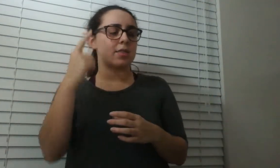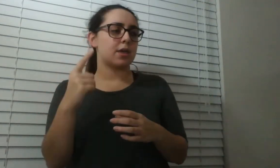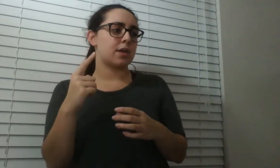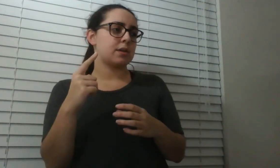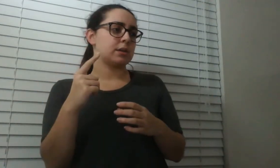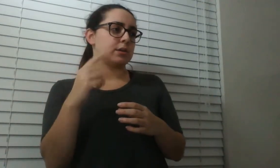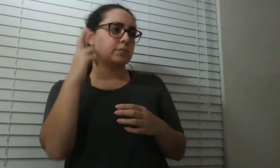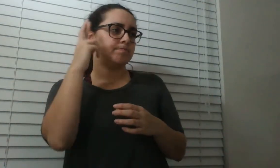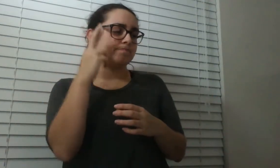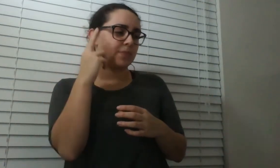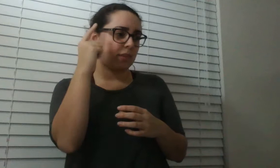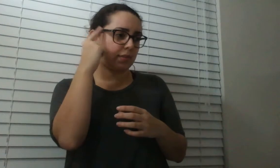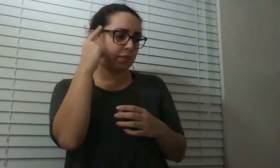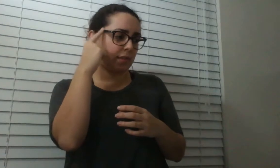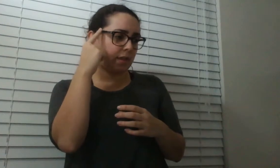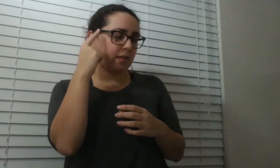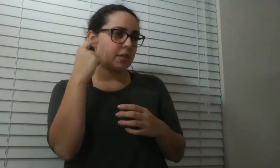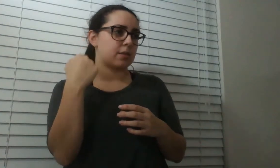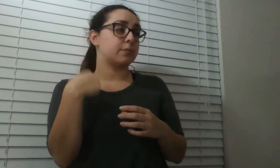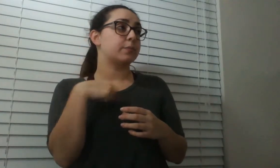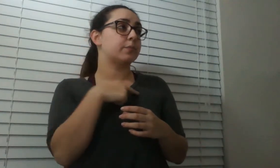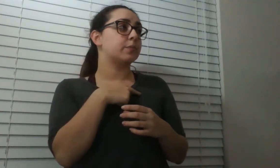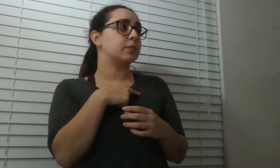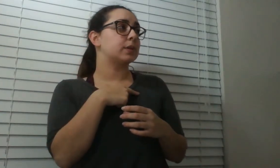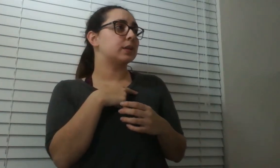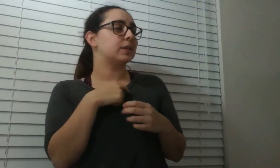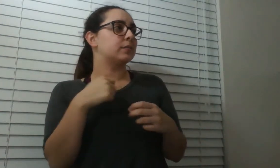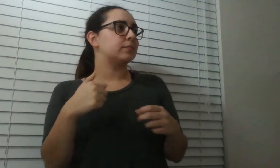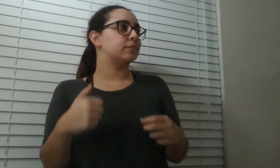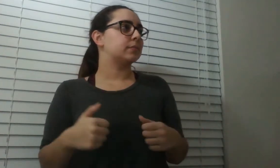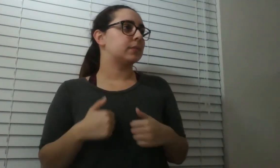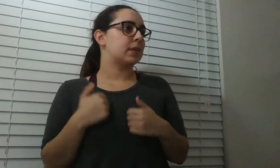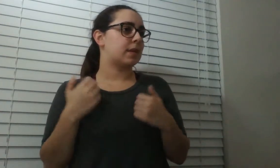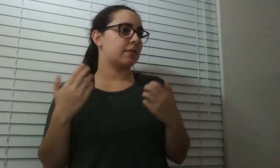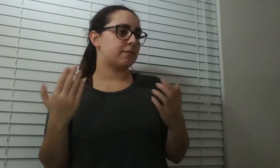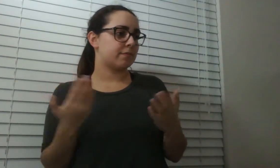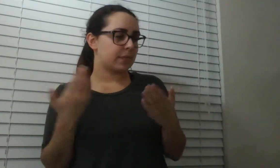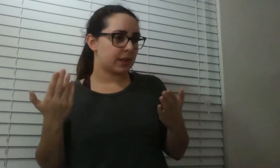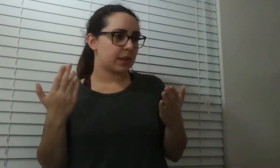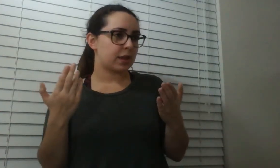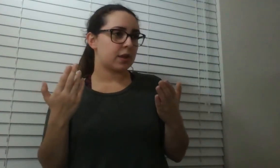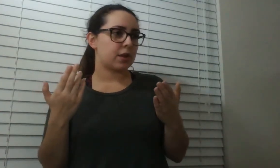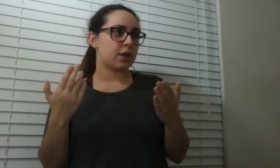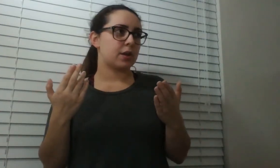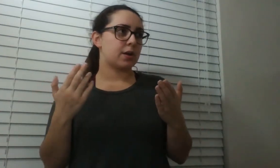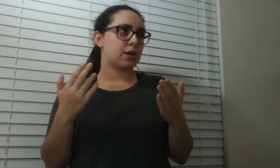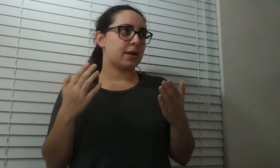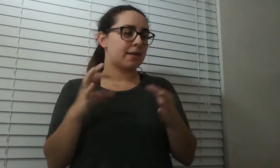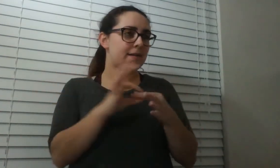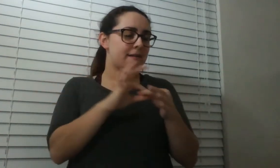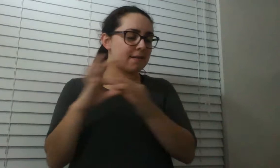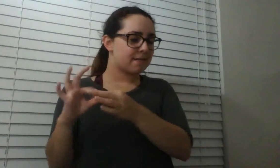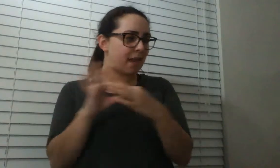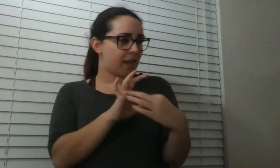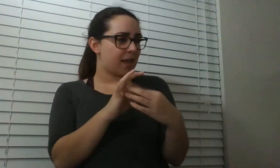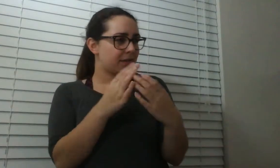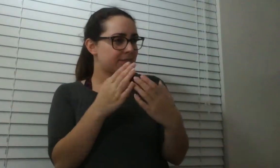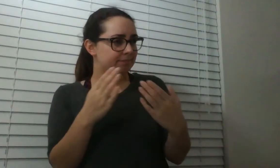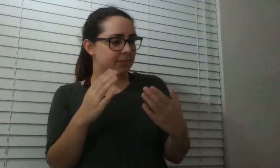all live on this kind of emotional bungee cord. Boing between the squirrel and the baboon. And she says it's interesting to think about, like, what's going to